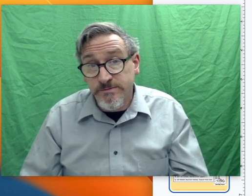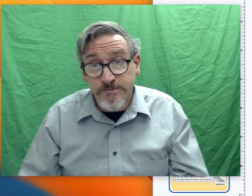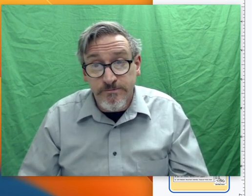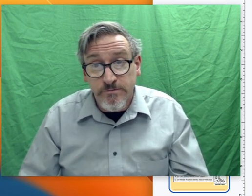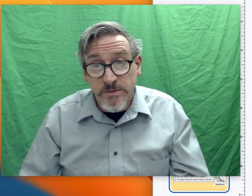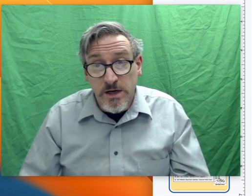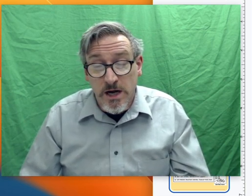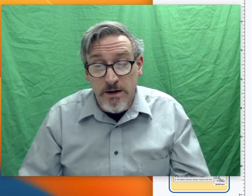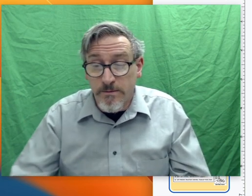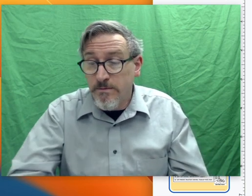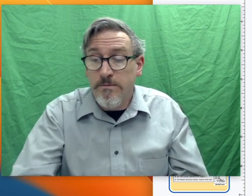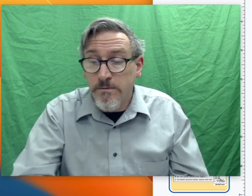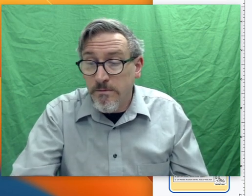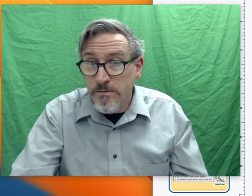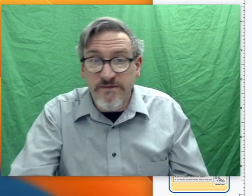forms.